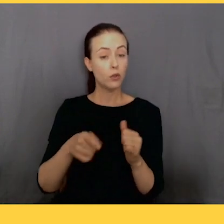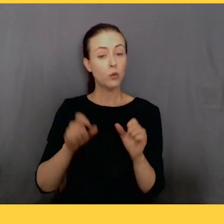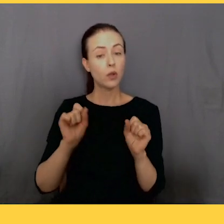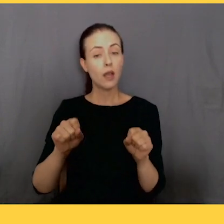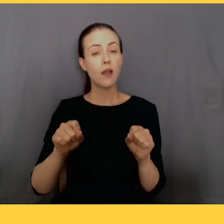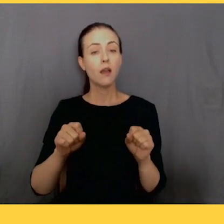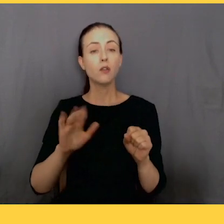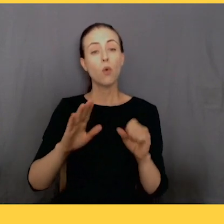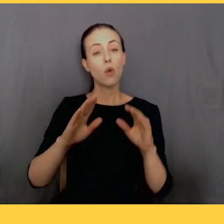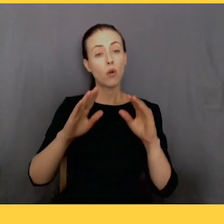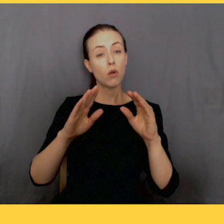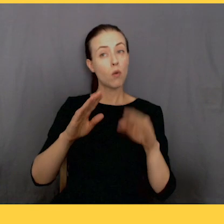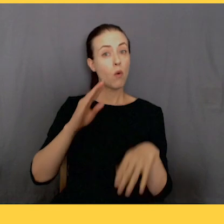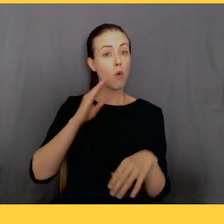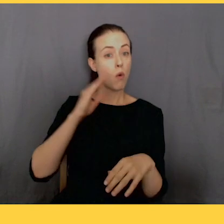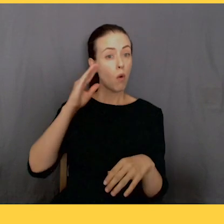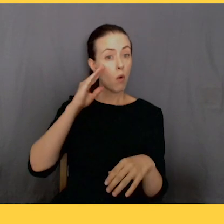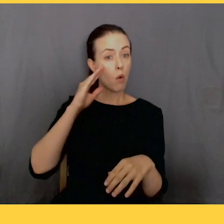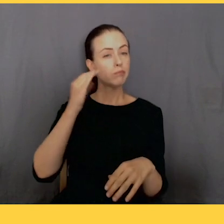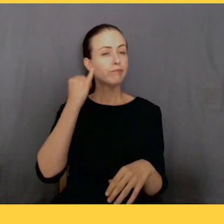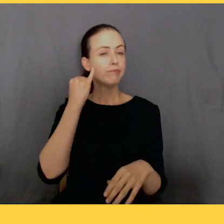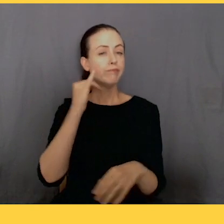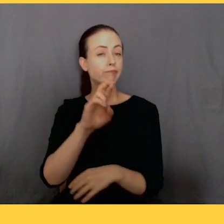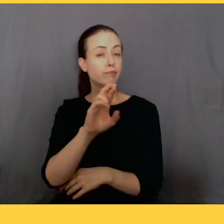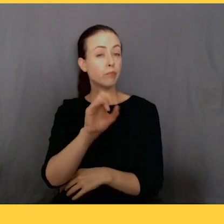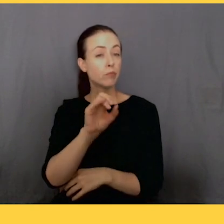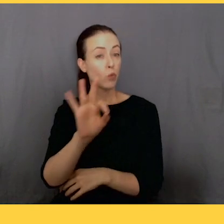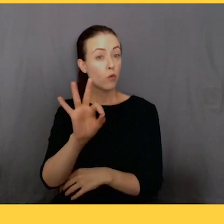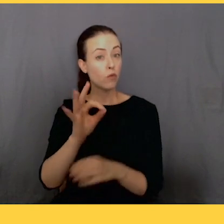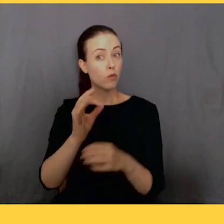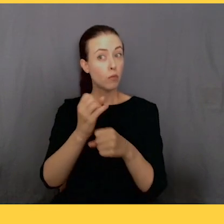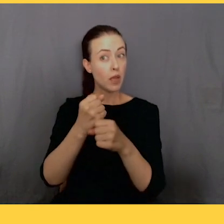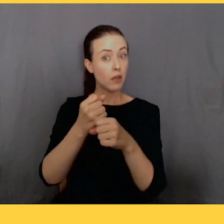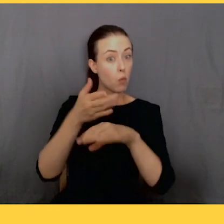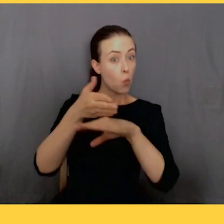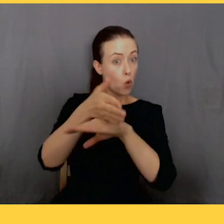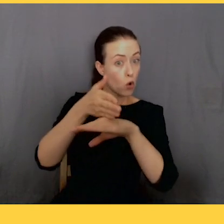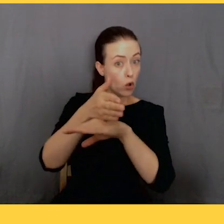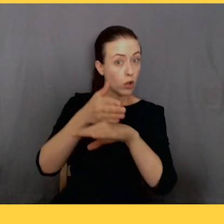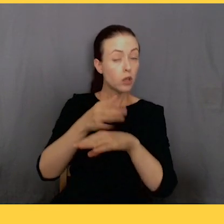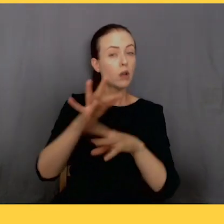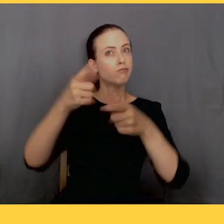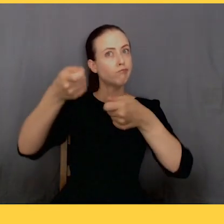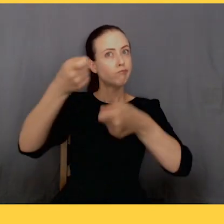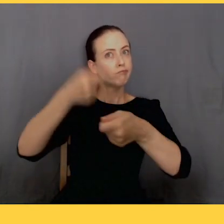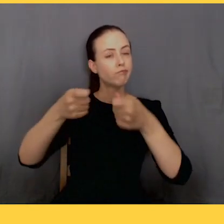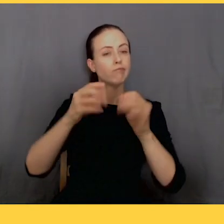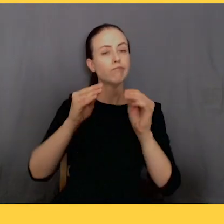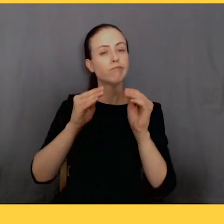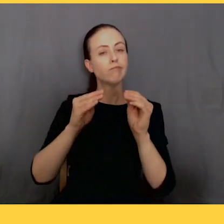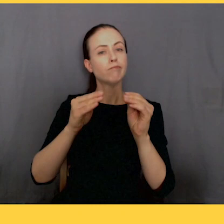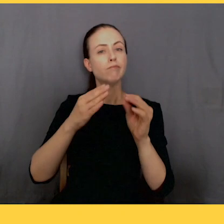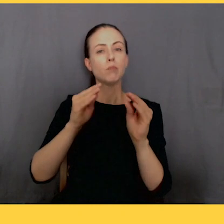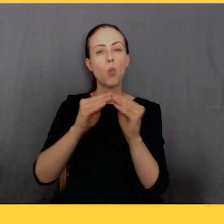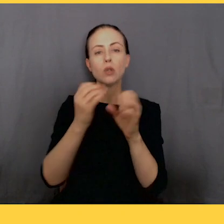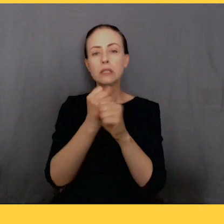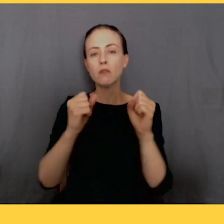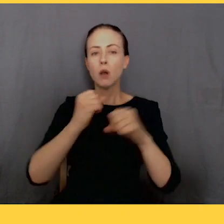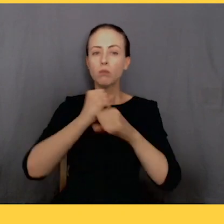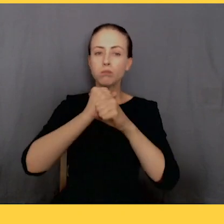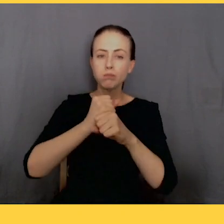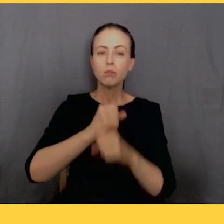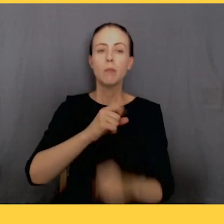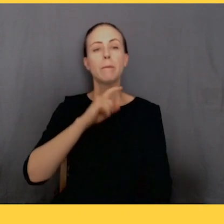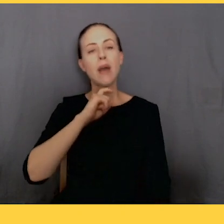our homes, which you can protect them from radiant heat and embers that can fly long distances. Also, make sure you know